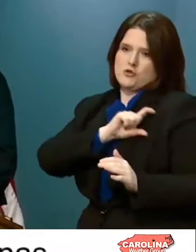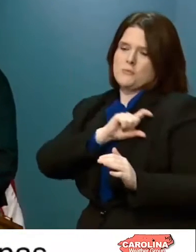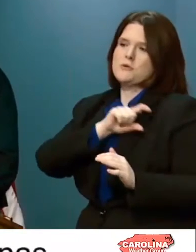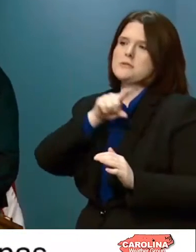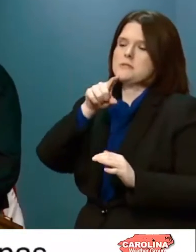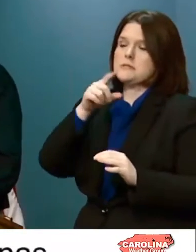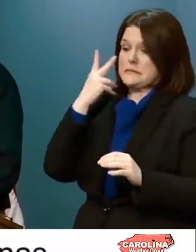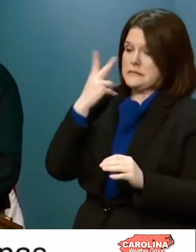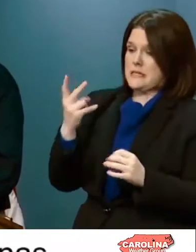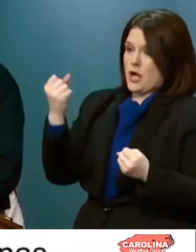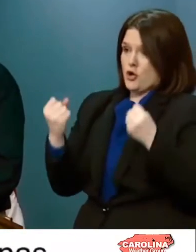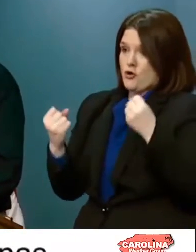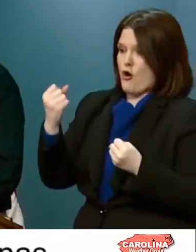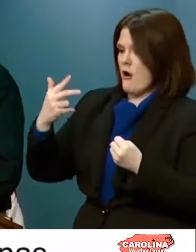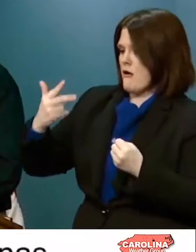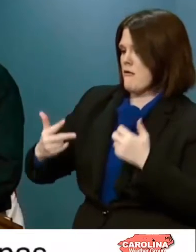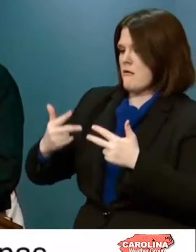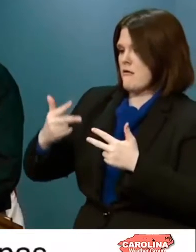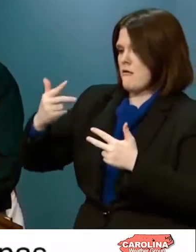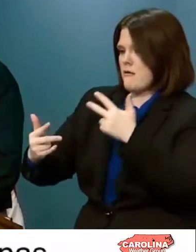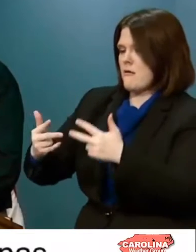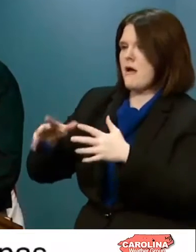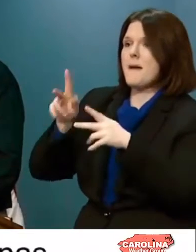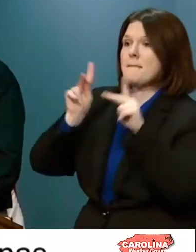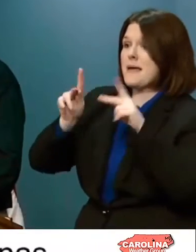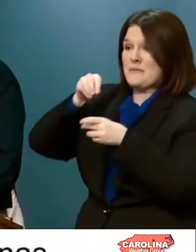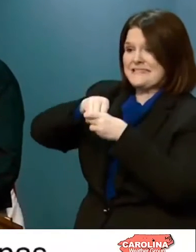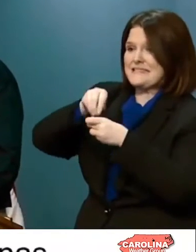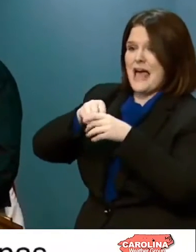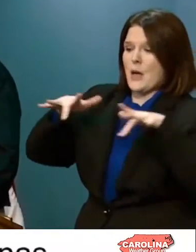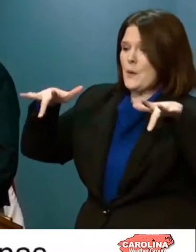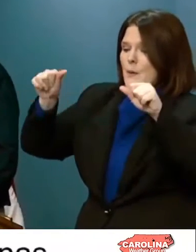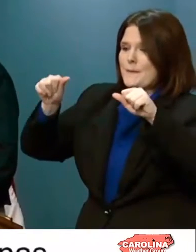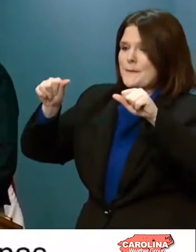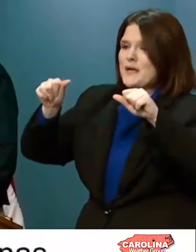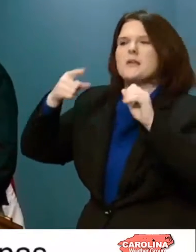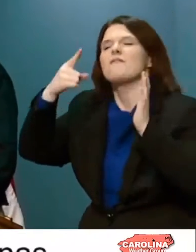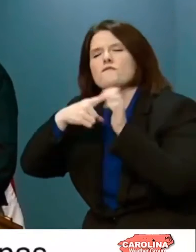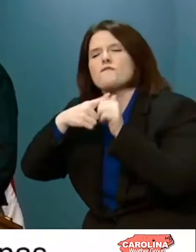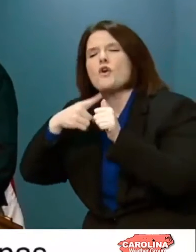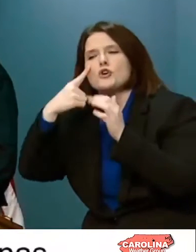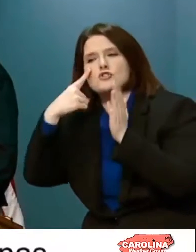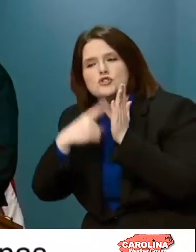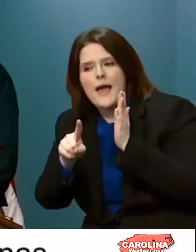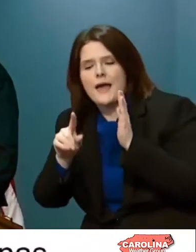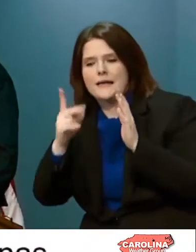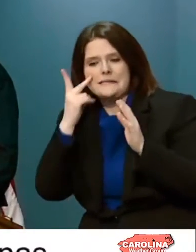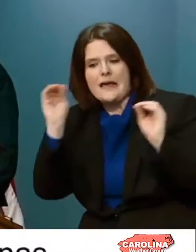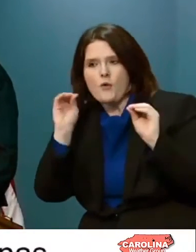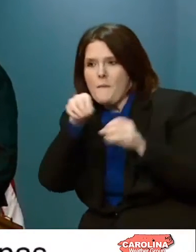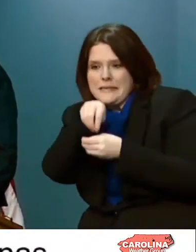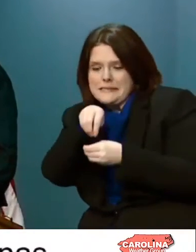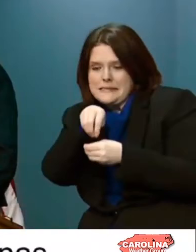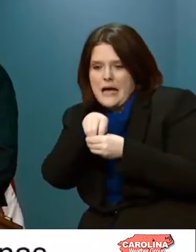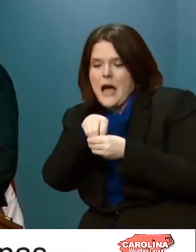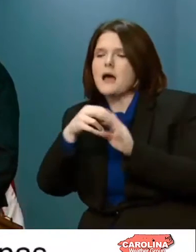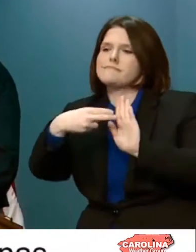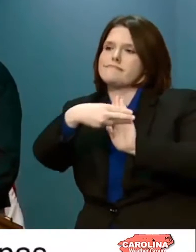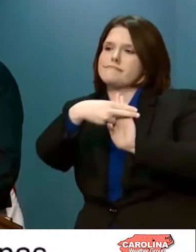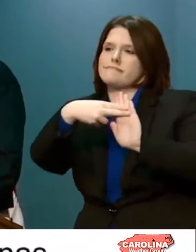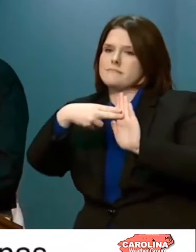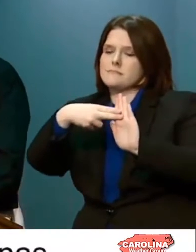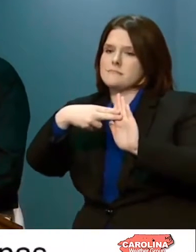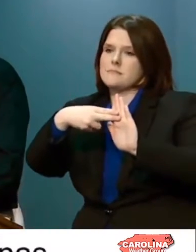marking any abandoned vehicles along the highway. They're first checking to see if anybody is in the vehicle who may need